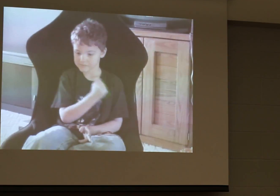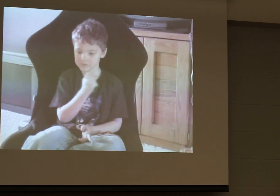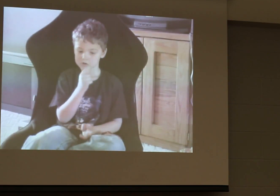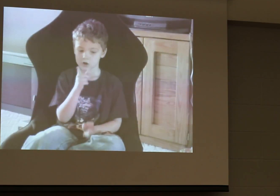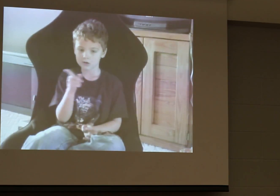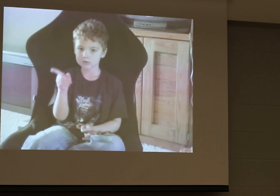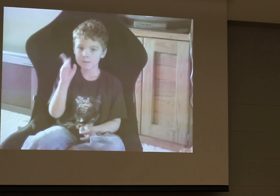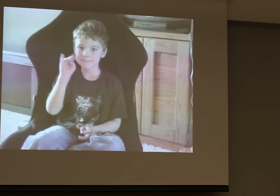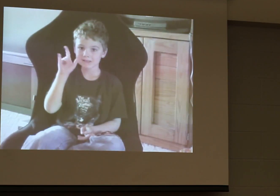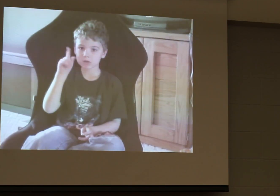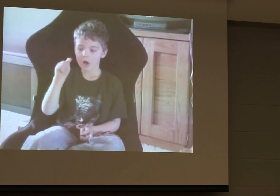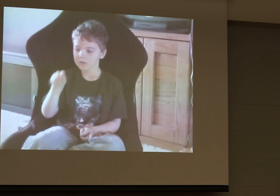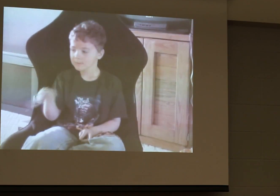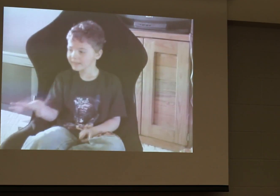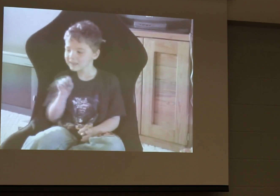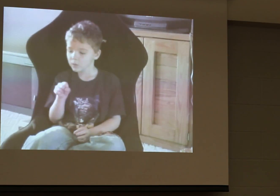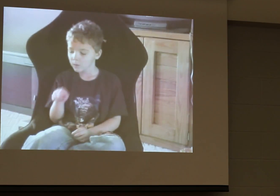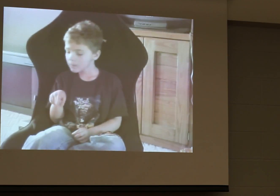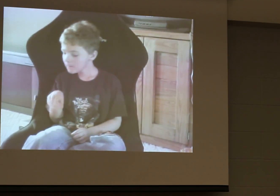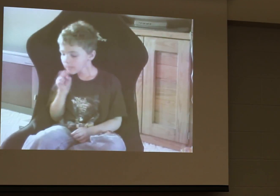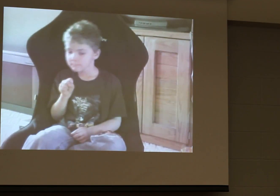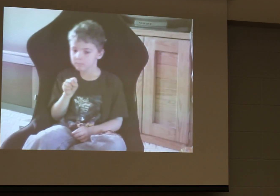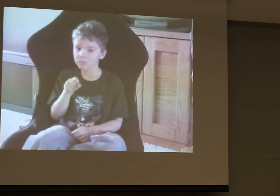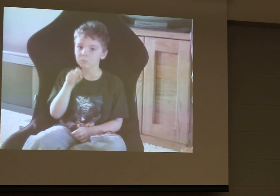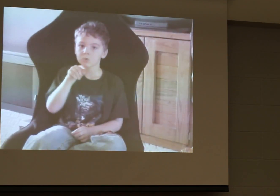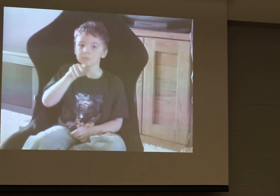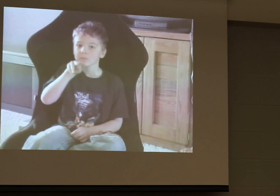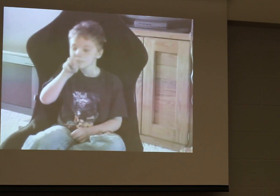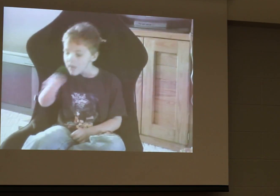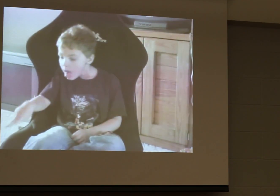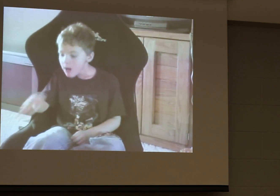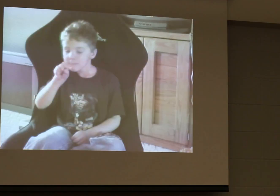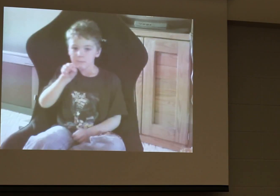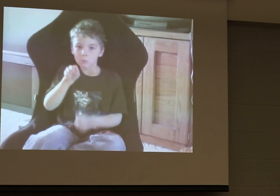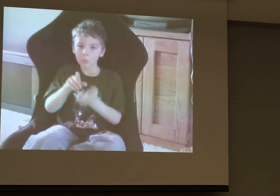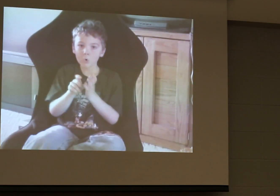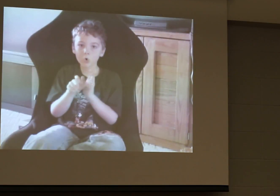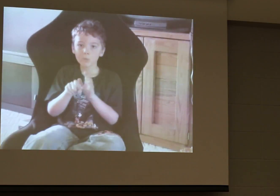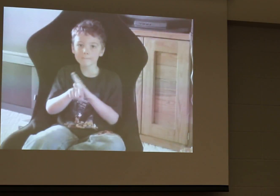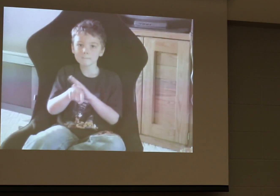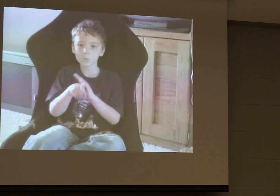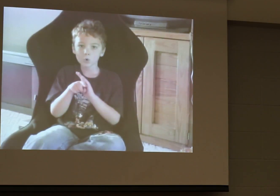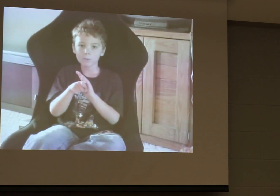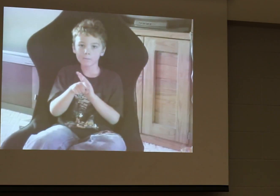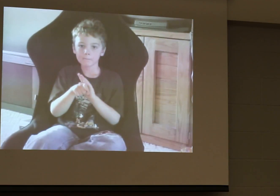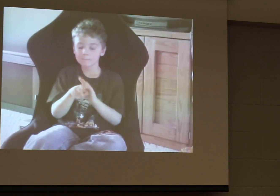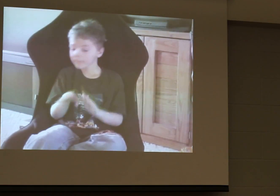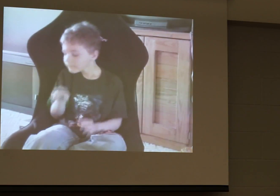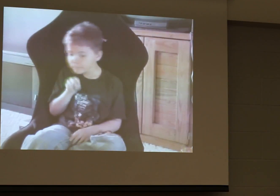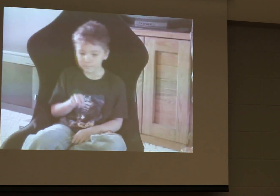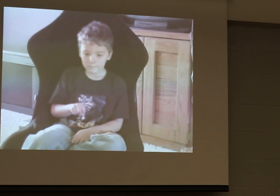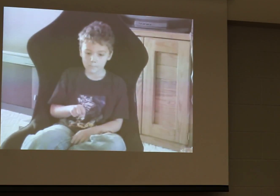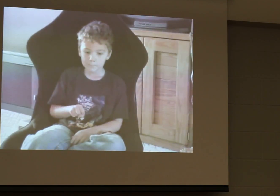And the frog went into the water and he just left. Milton was catching some worms with his